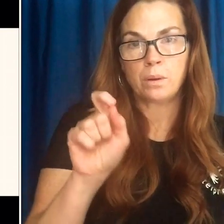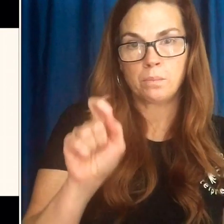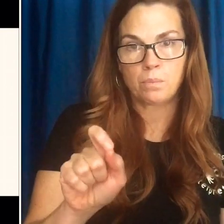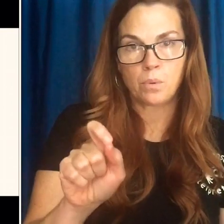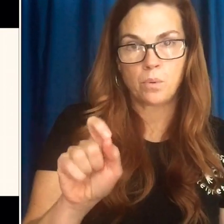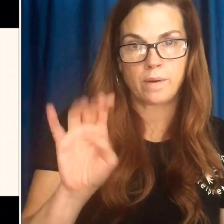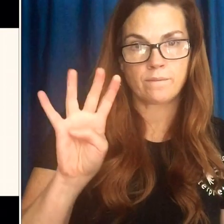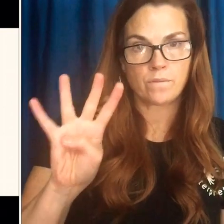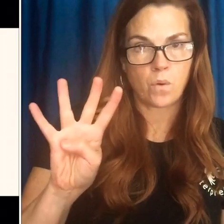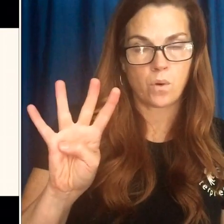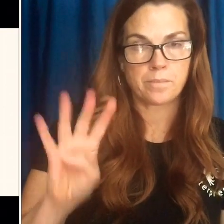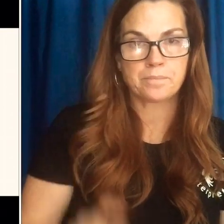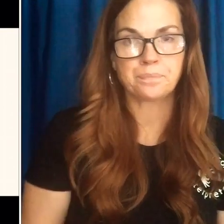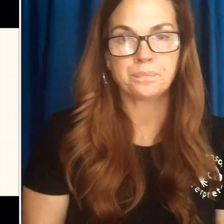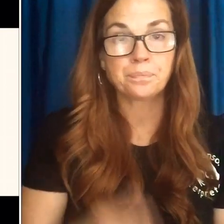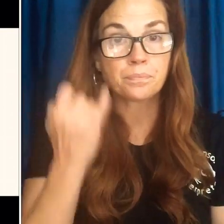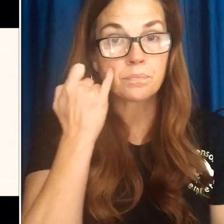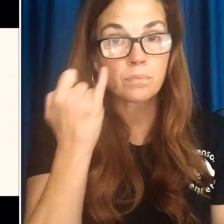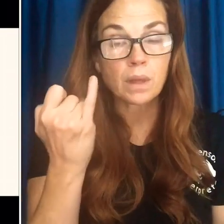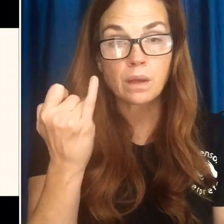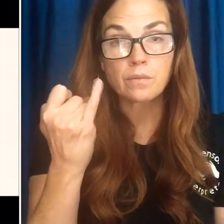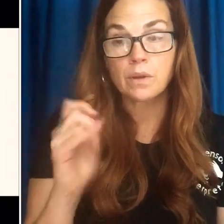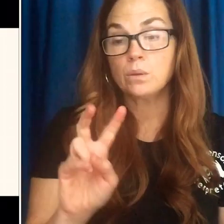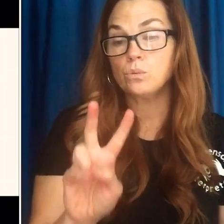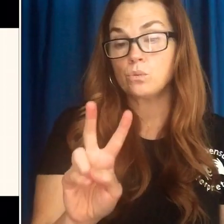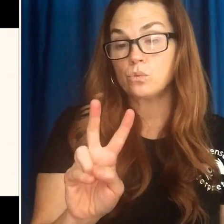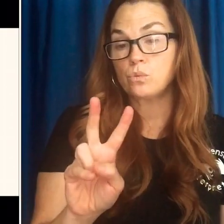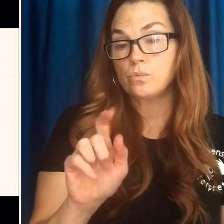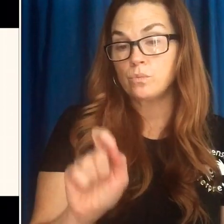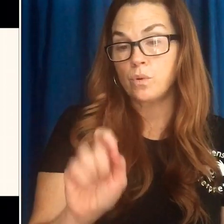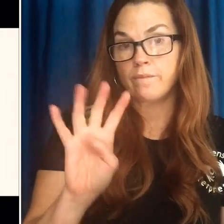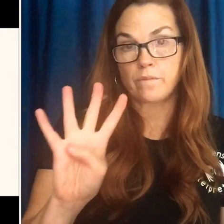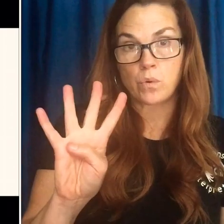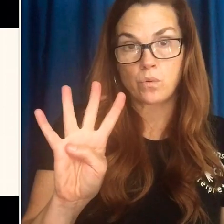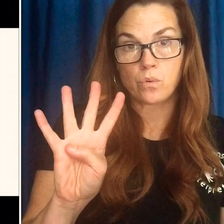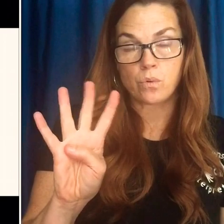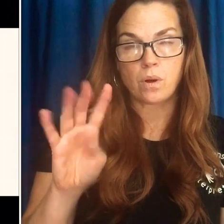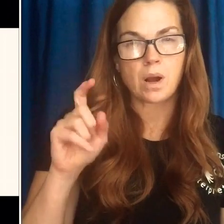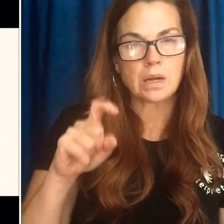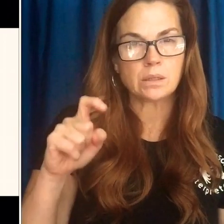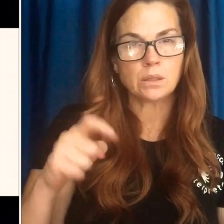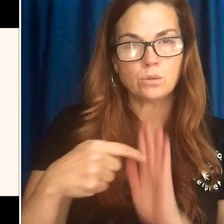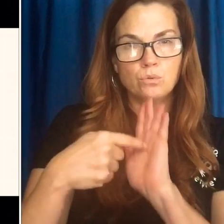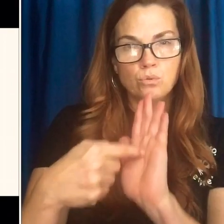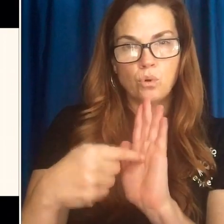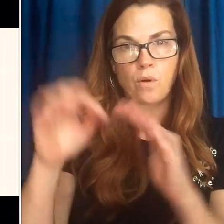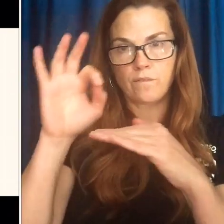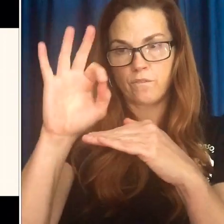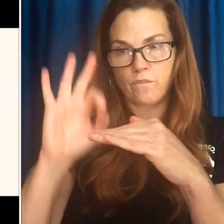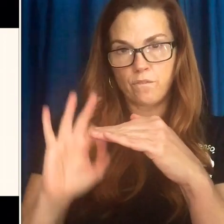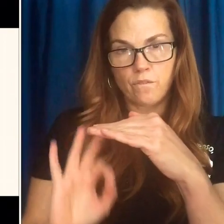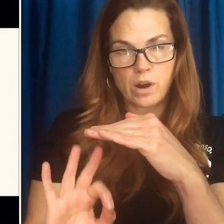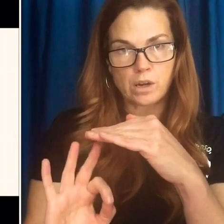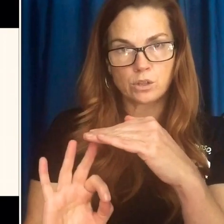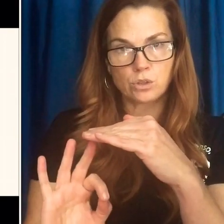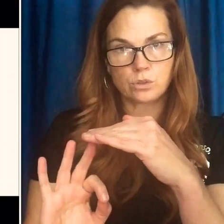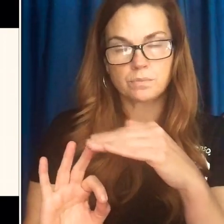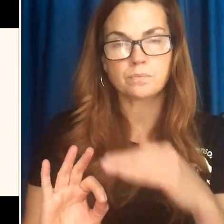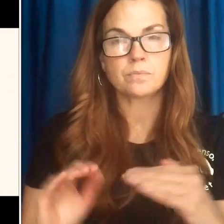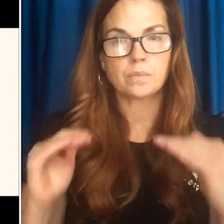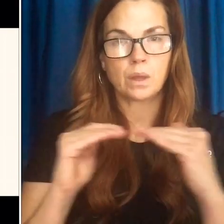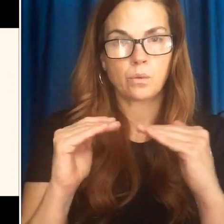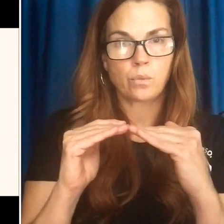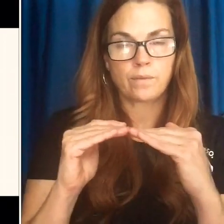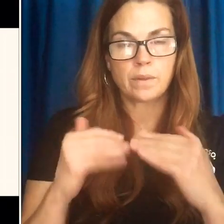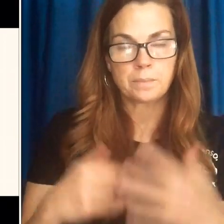Now, if I had 2.4 and I wanted to find its fraction equivalent, the first thing I would do is I would take the whole